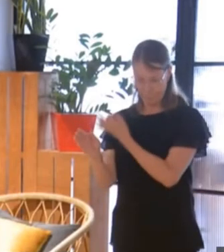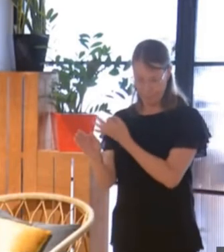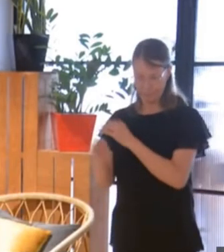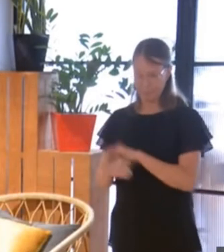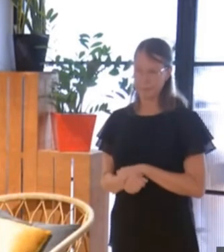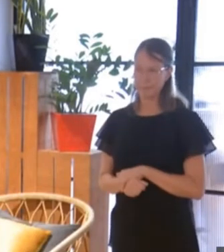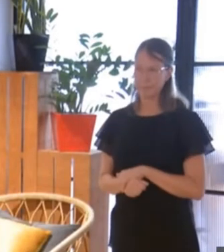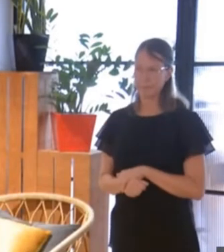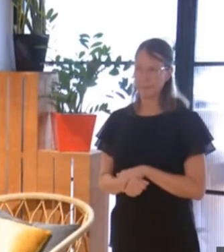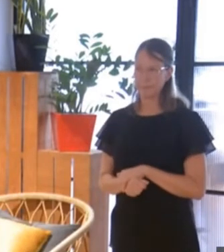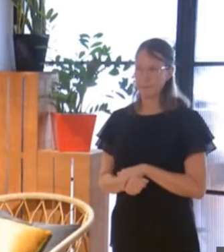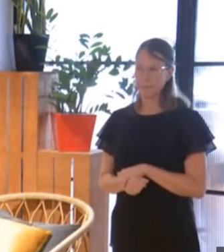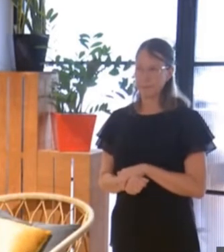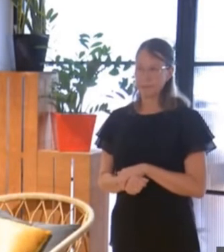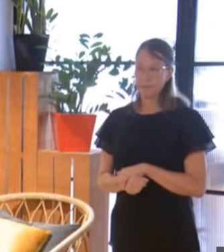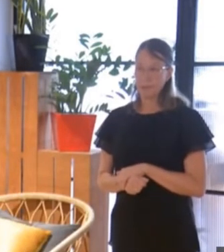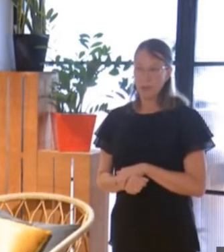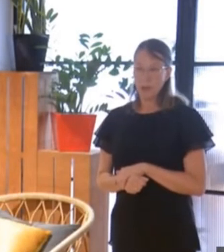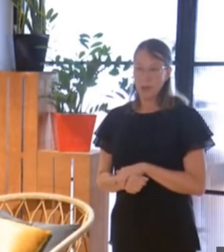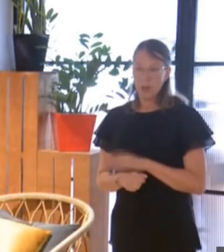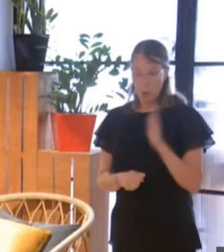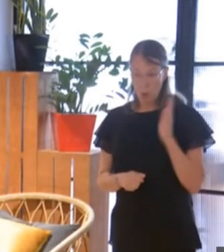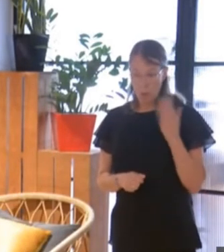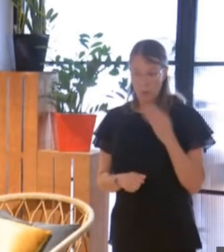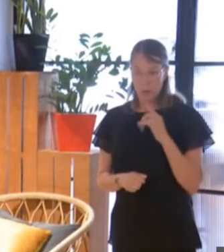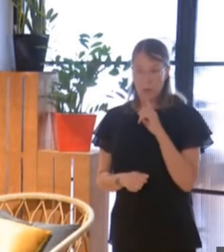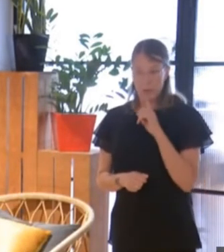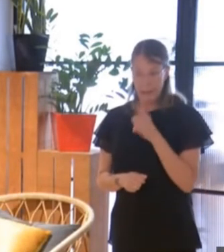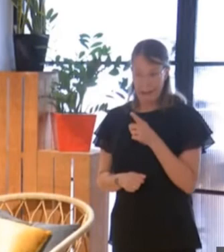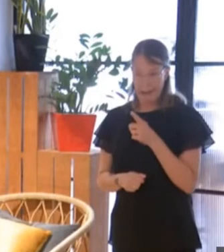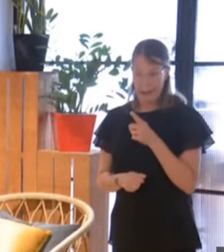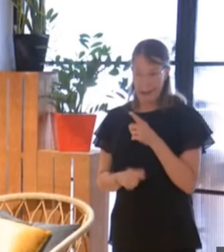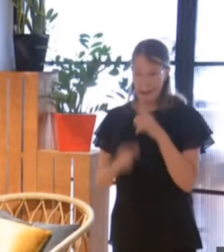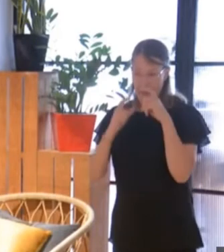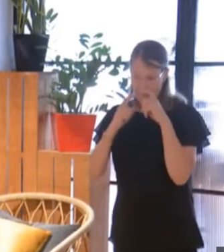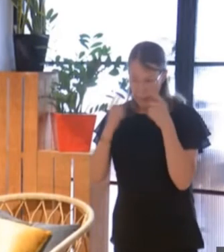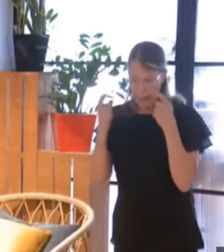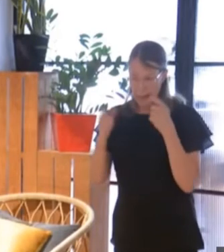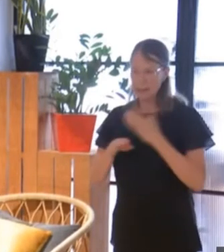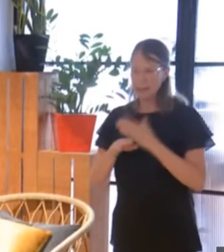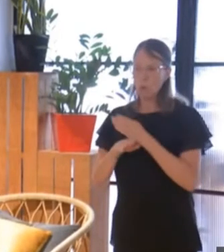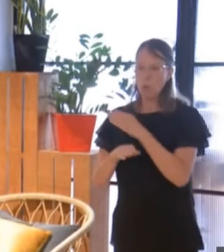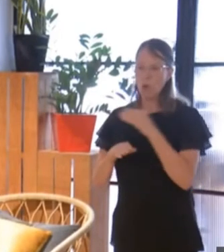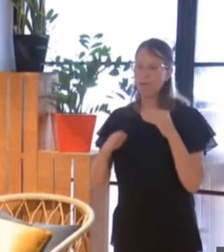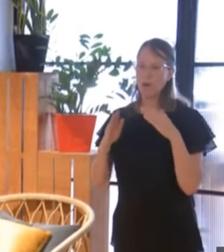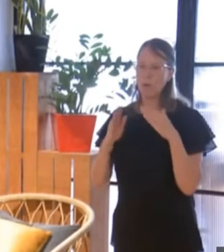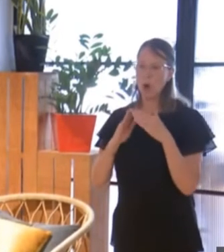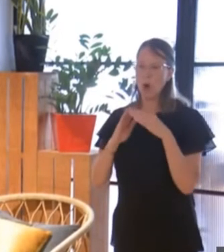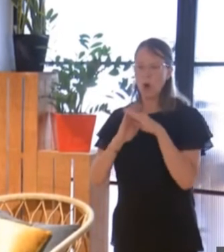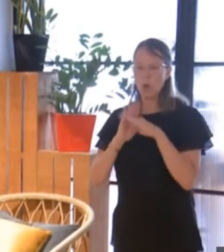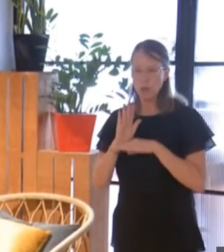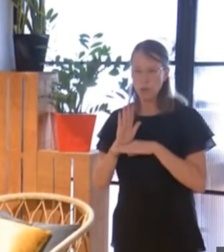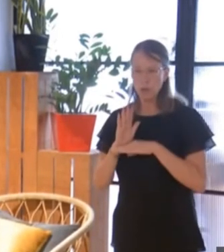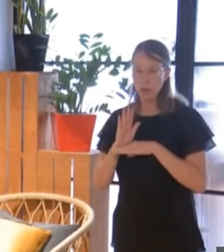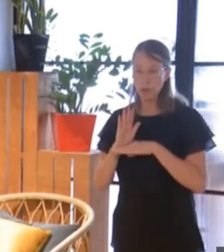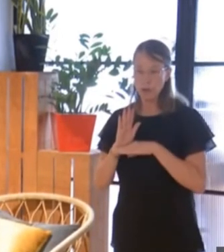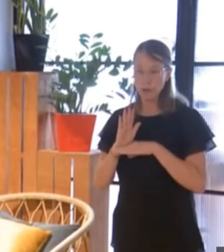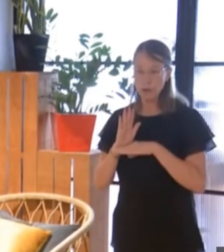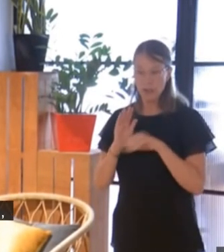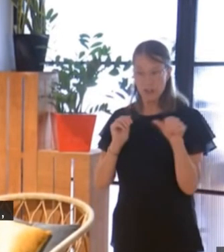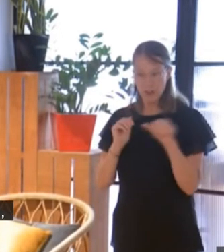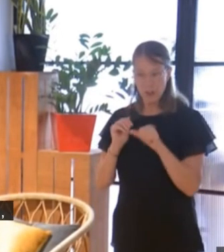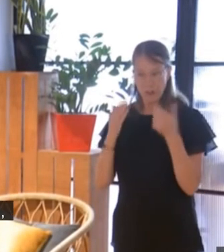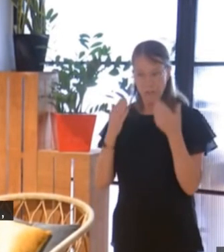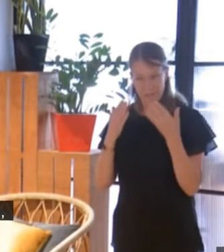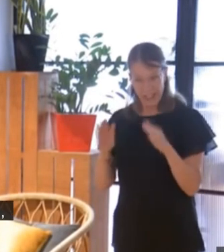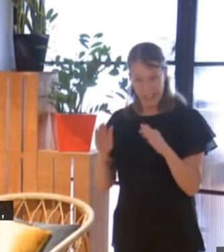these other health orders for masks and working from home, when that expires, will that continue, or will you lift those restrictions? Will what continue? The mask